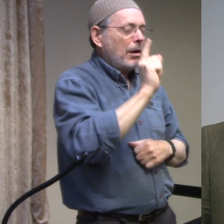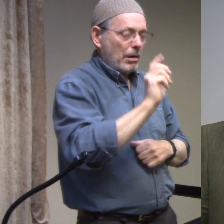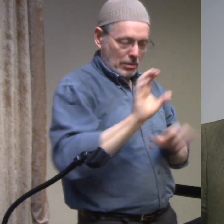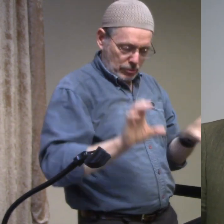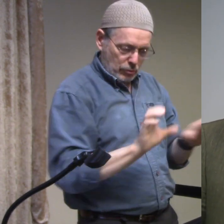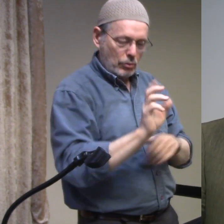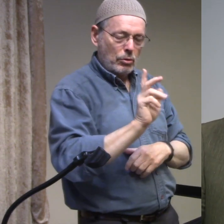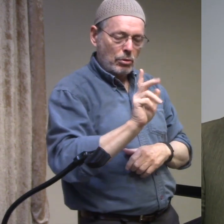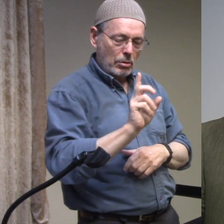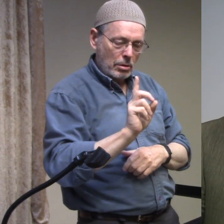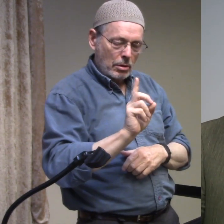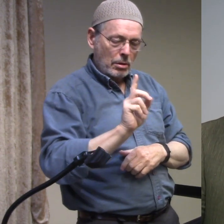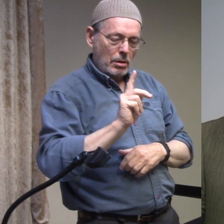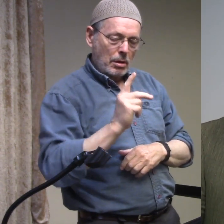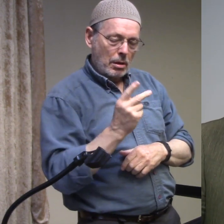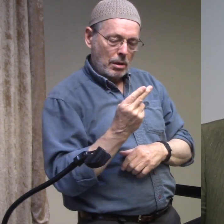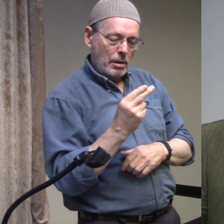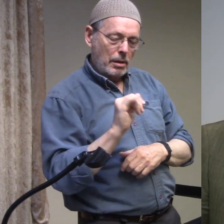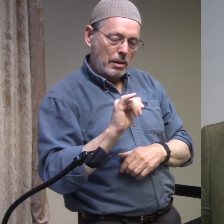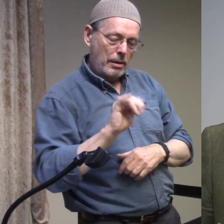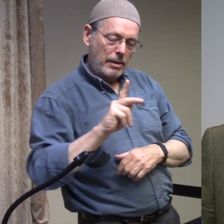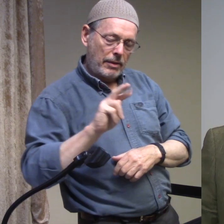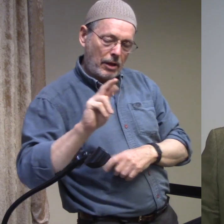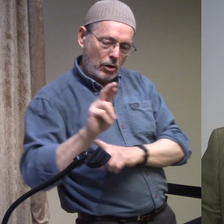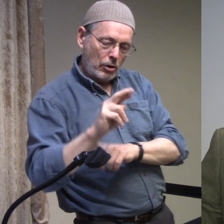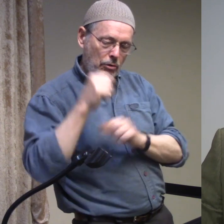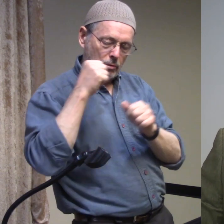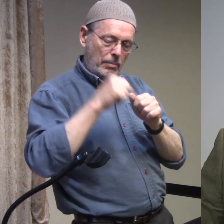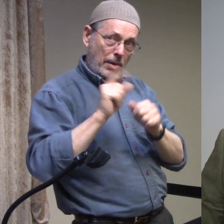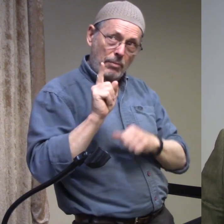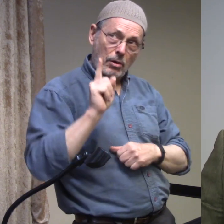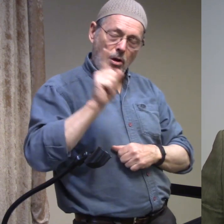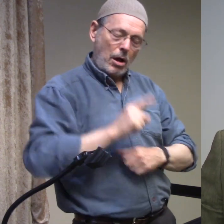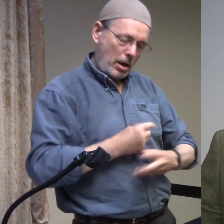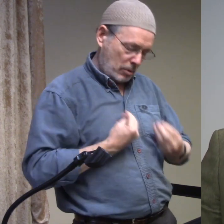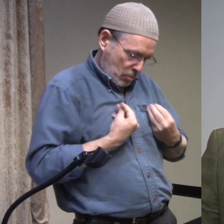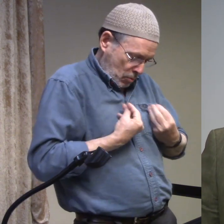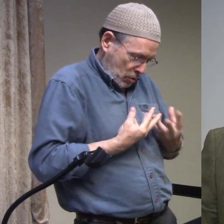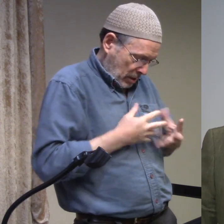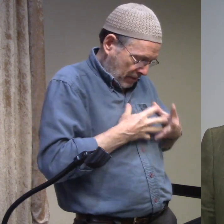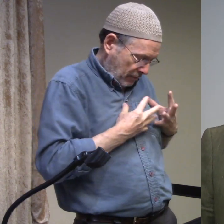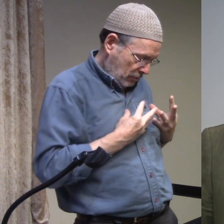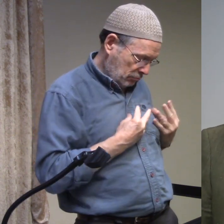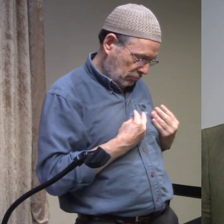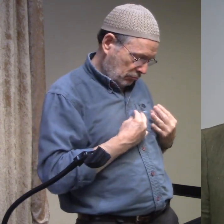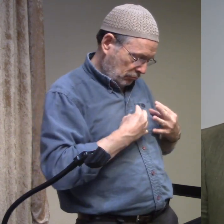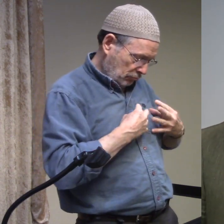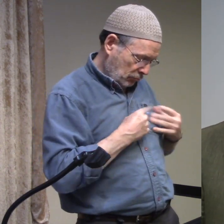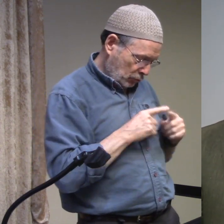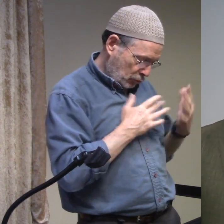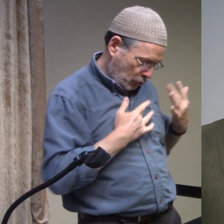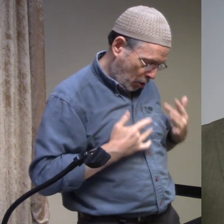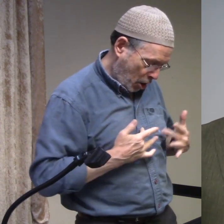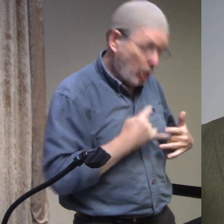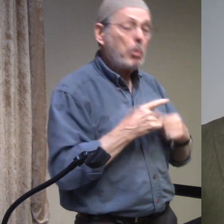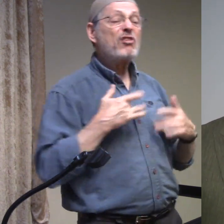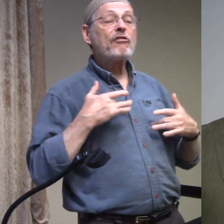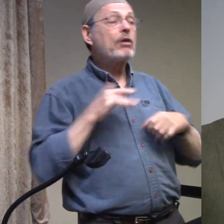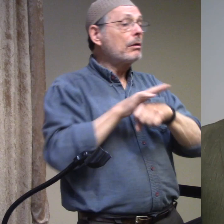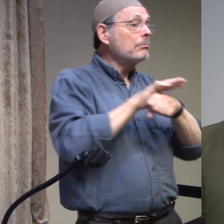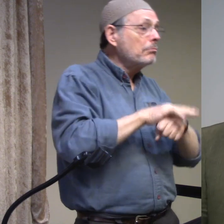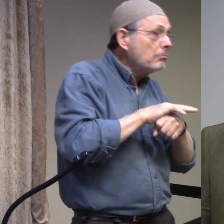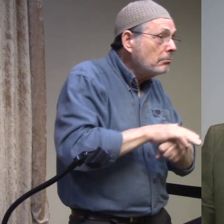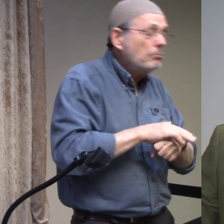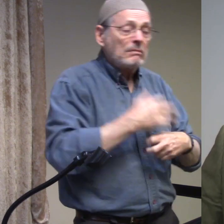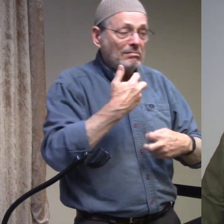al-qulub. Dhikr brings solace and serenity to your heart. When this world gets stressful and causes anxiety and